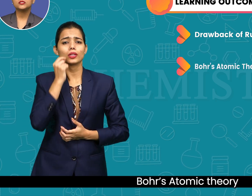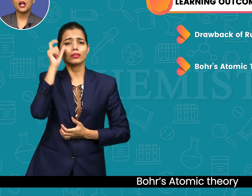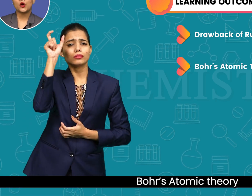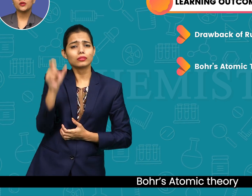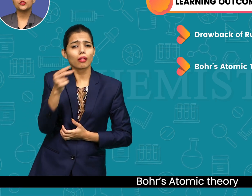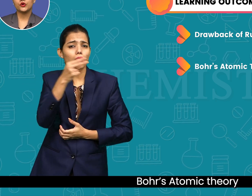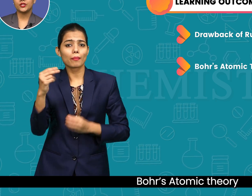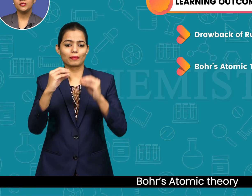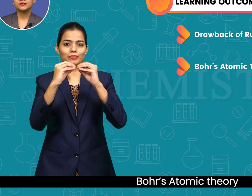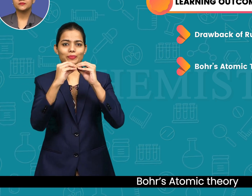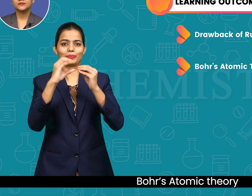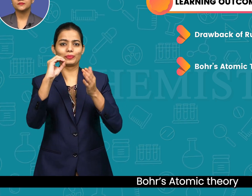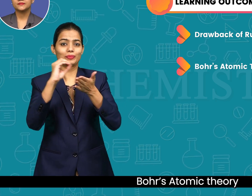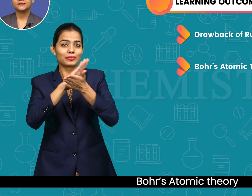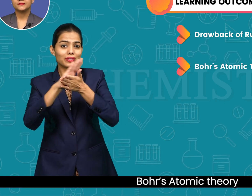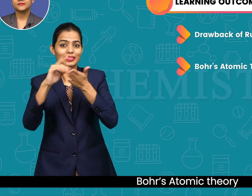Bohr's atomic theory,